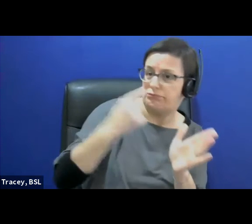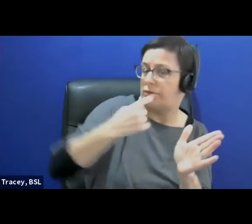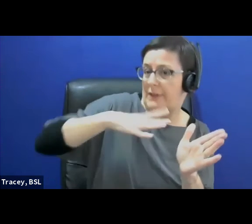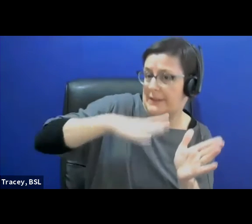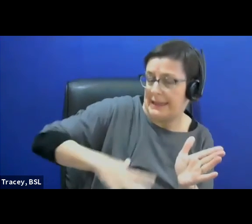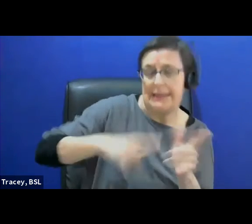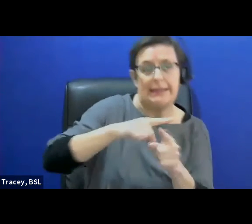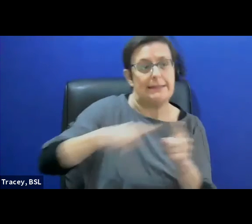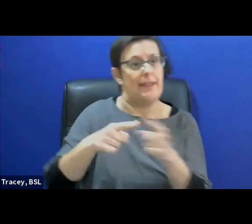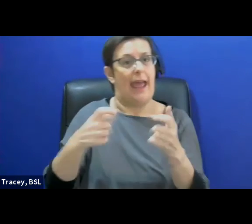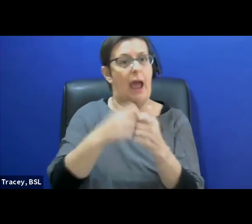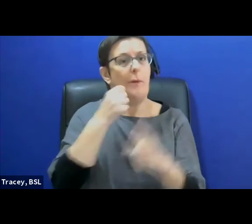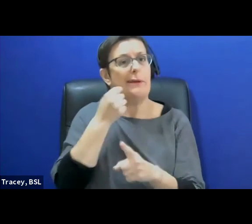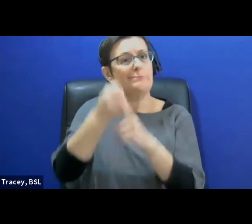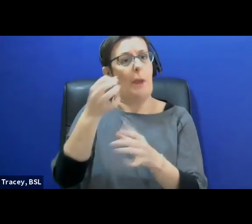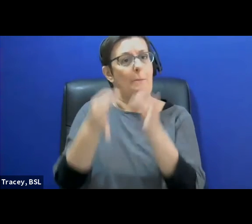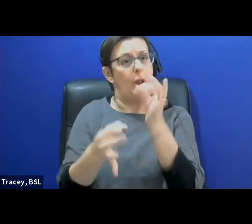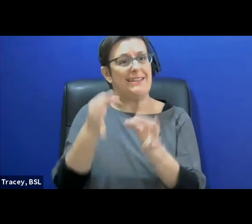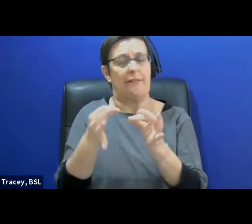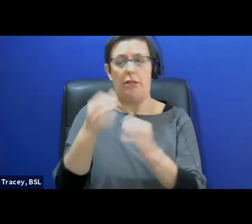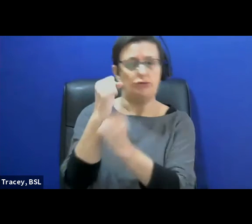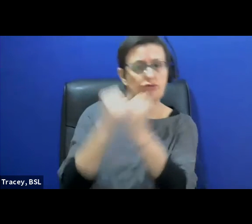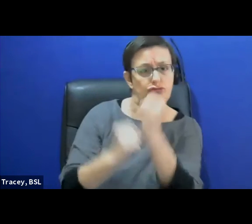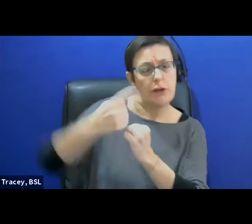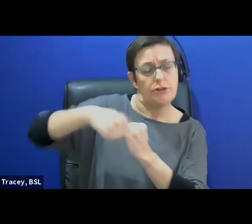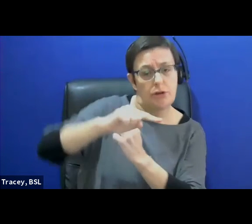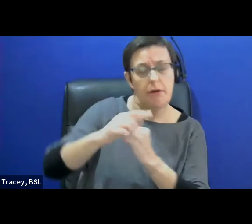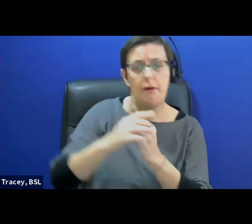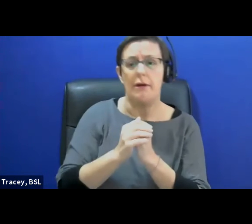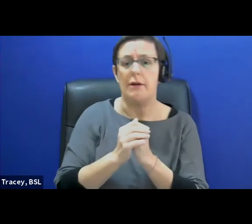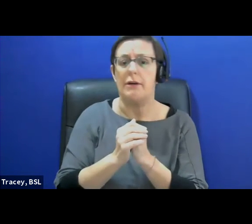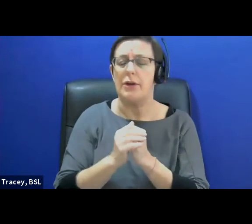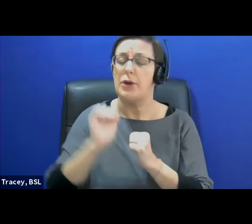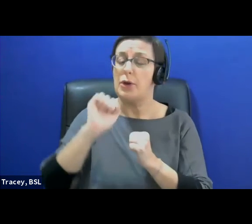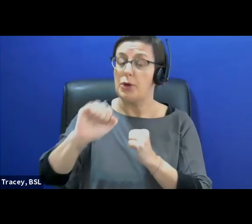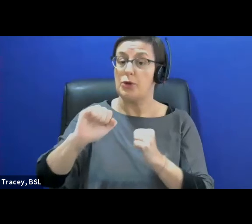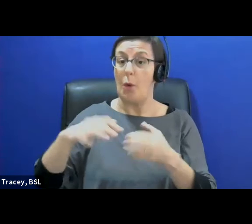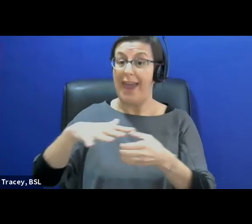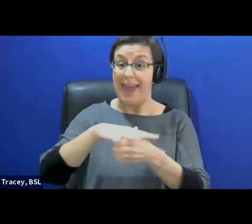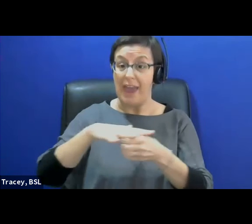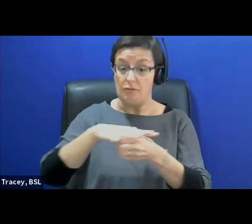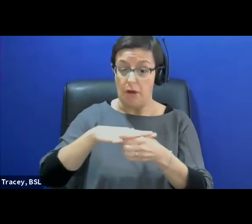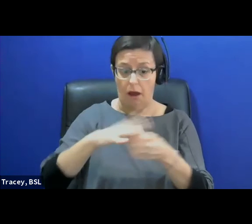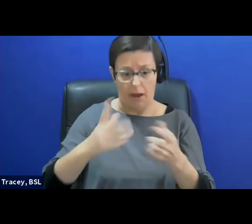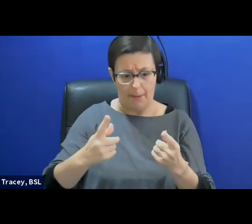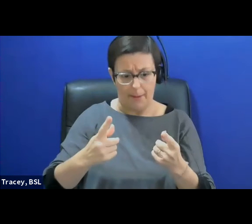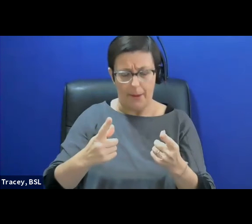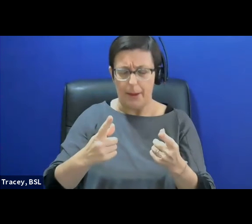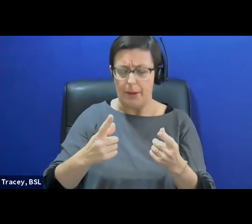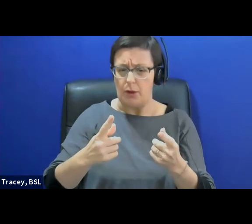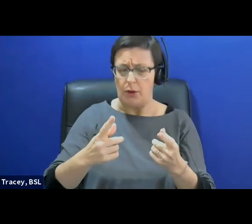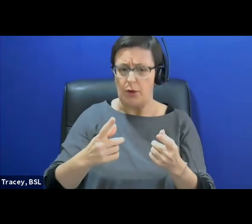of politics. And also the area that you mentioned that I think comes up quite regularly is around the